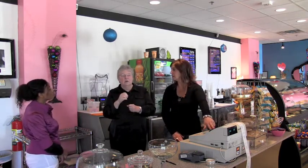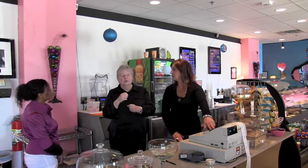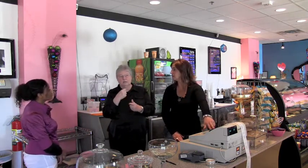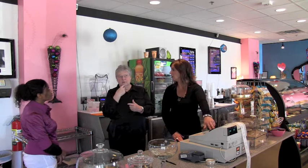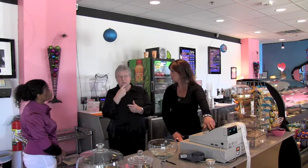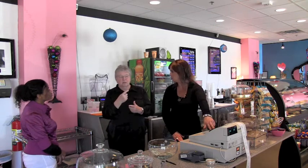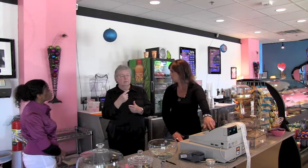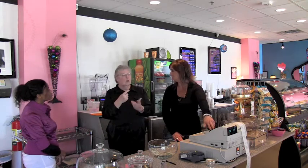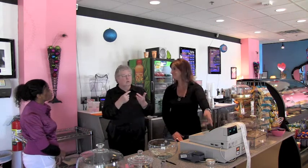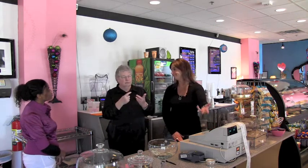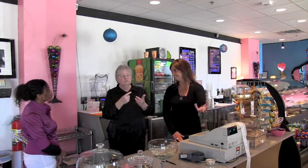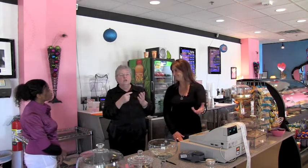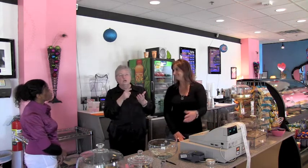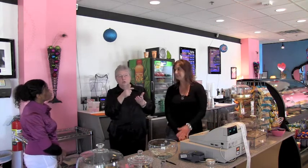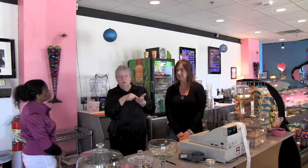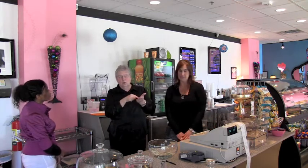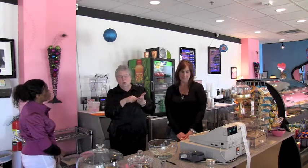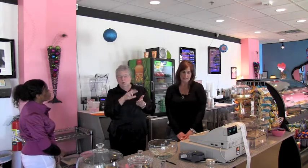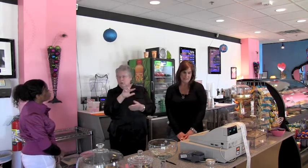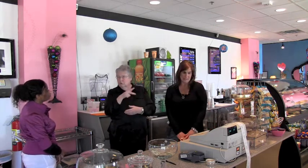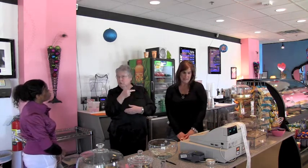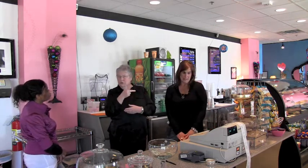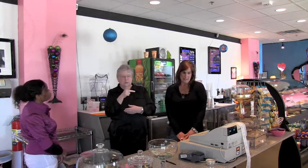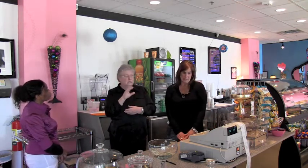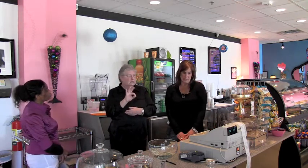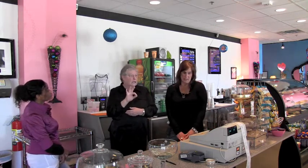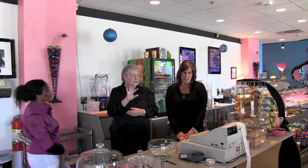they owe.